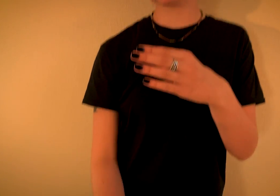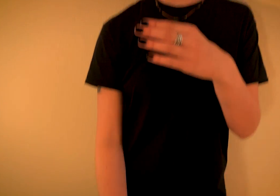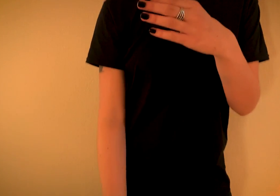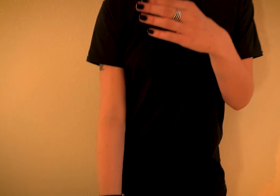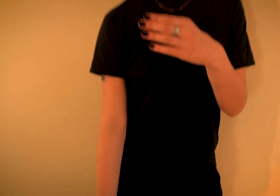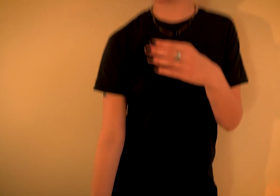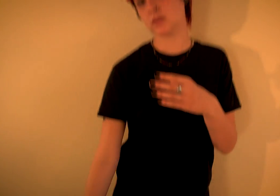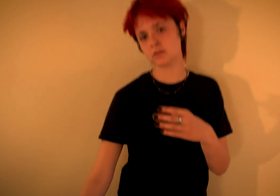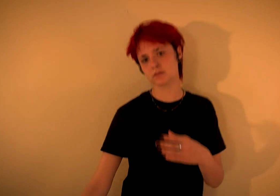hourglass.